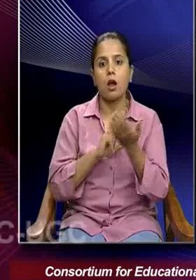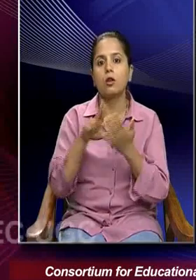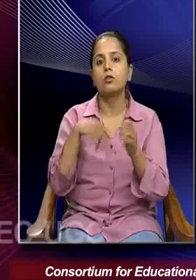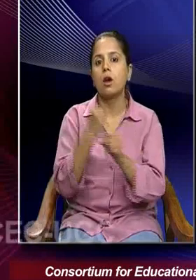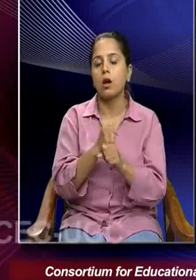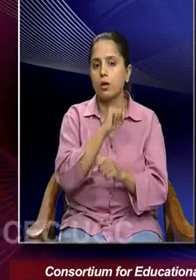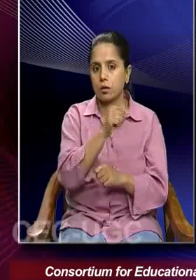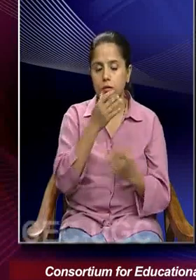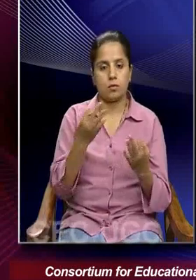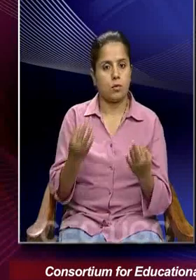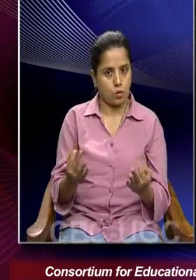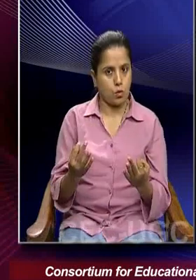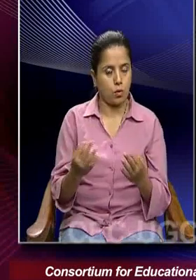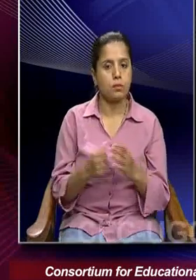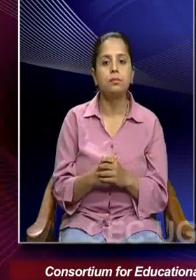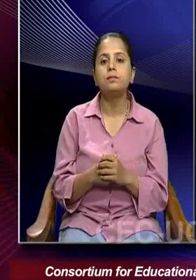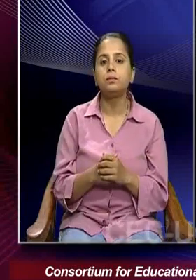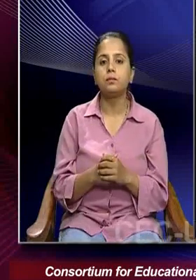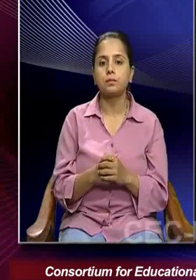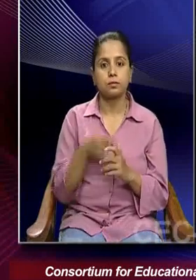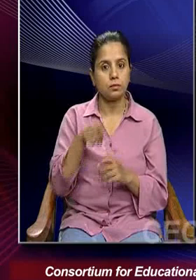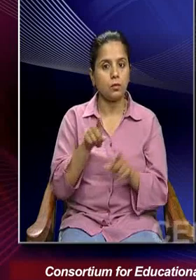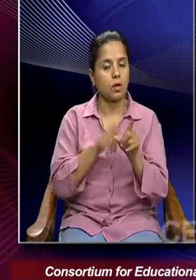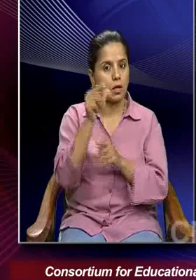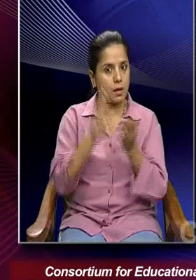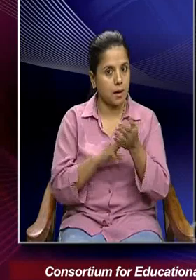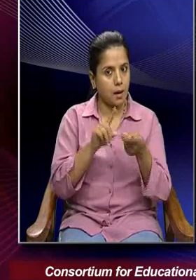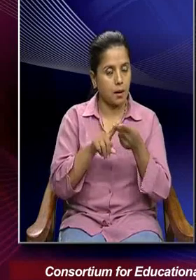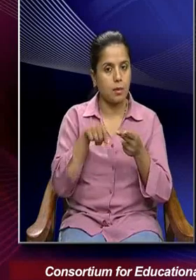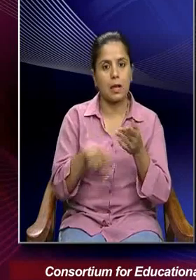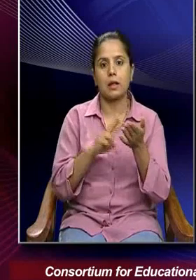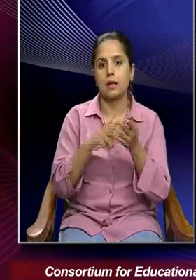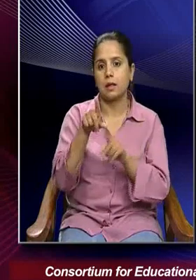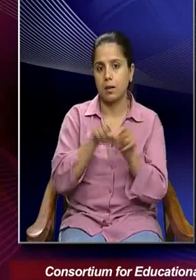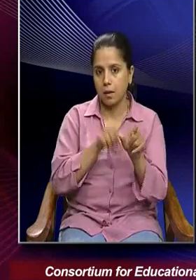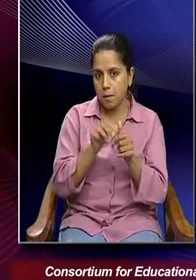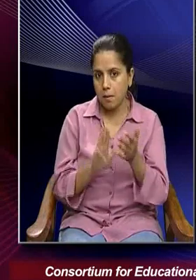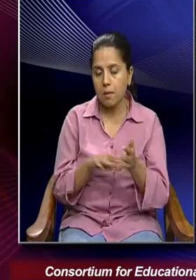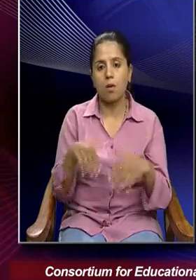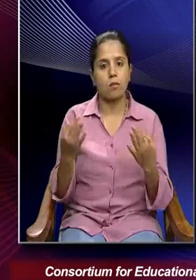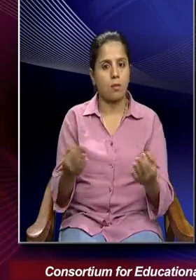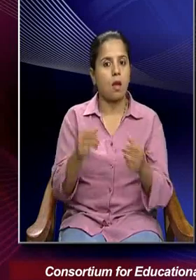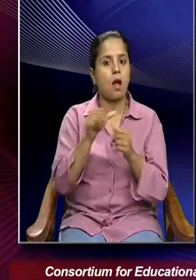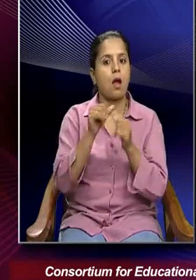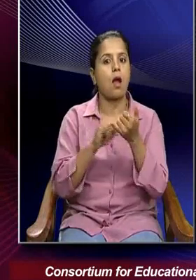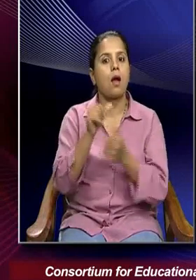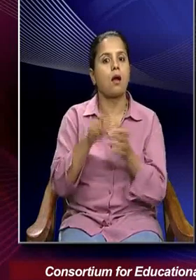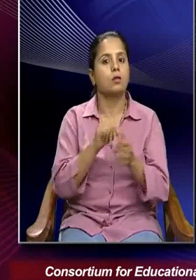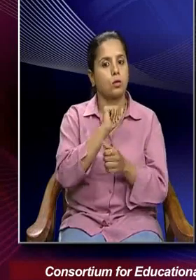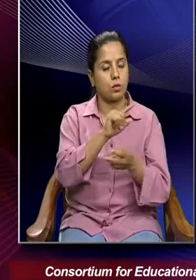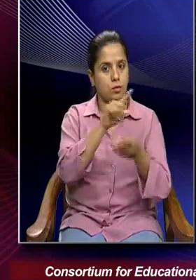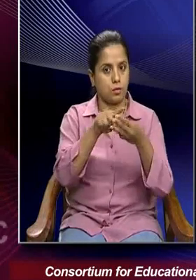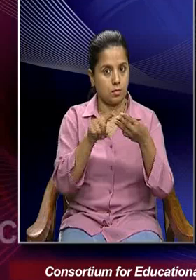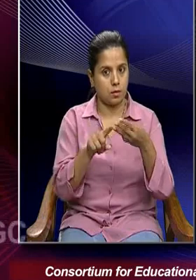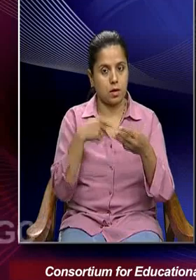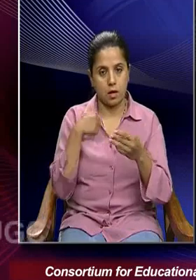Yoga, which are Yam, Niyam and Asana. While in this lecture, we